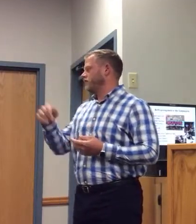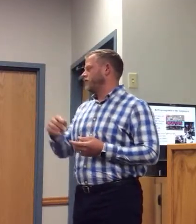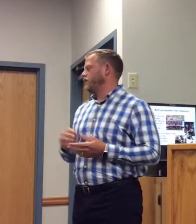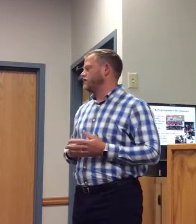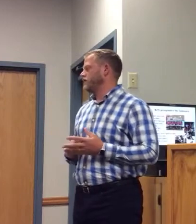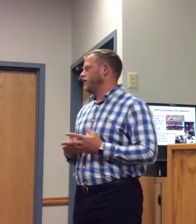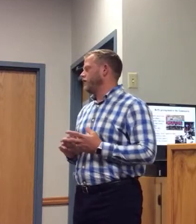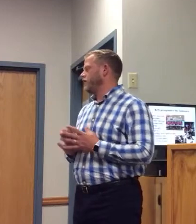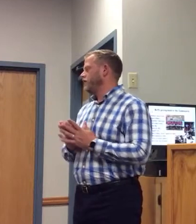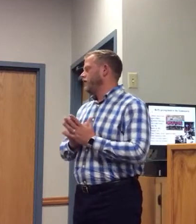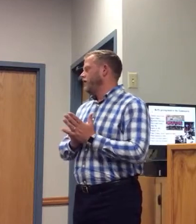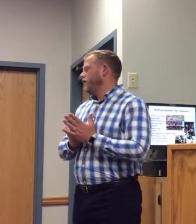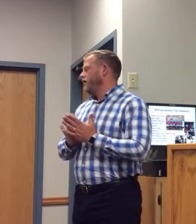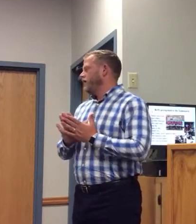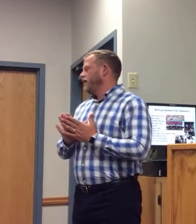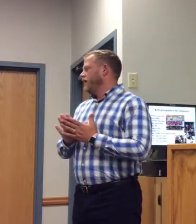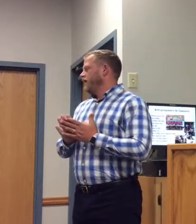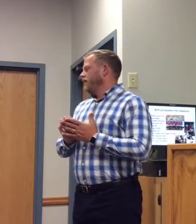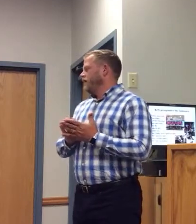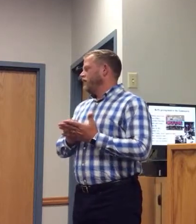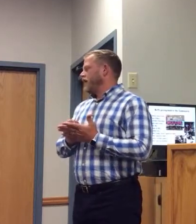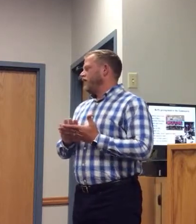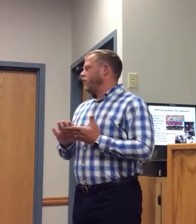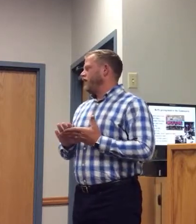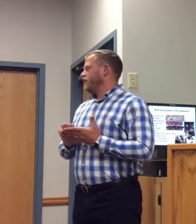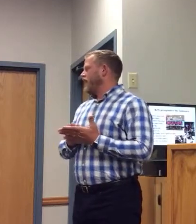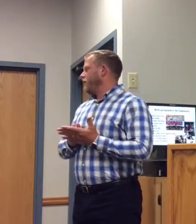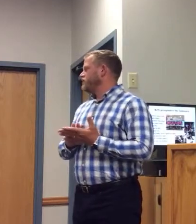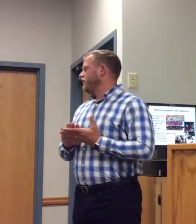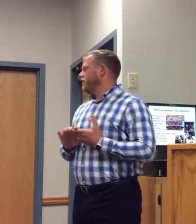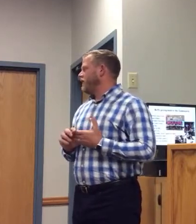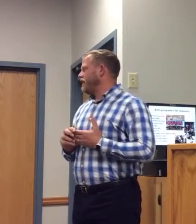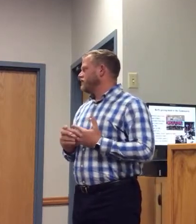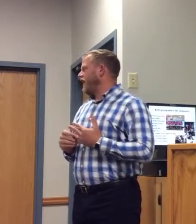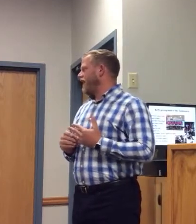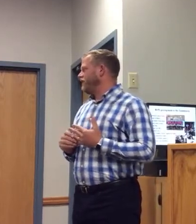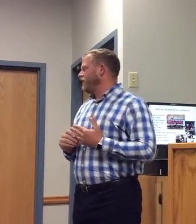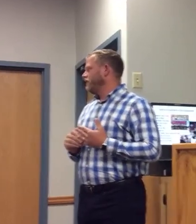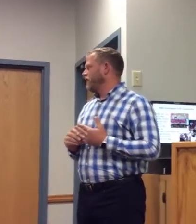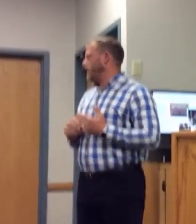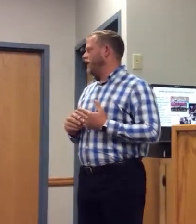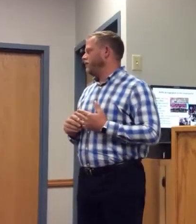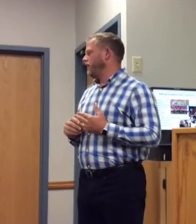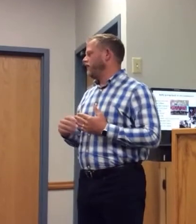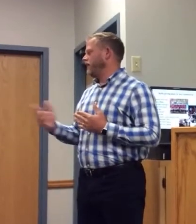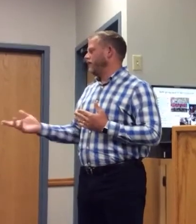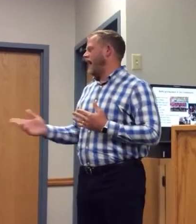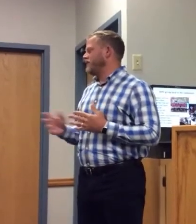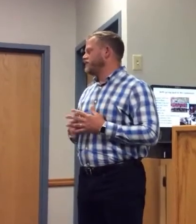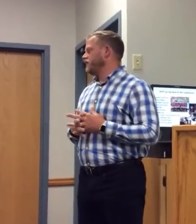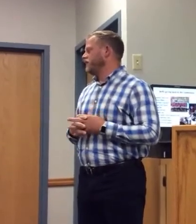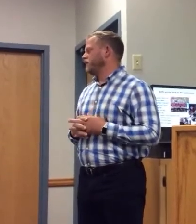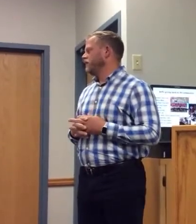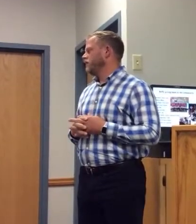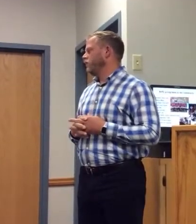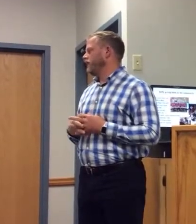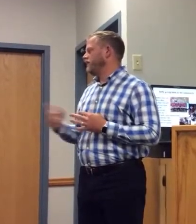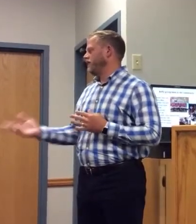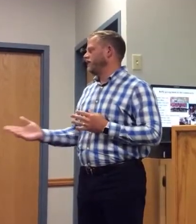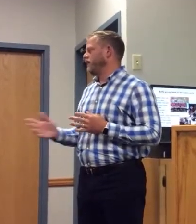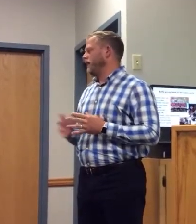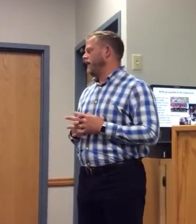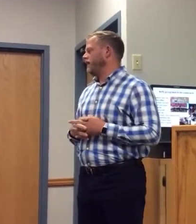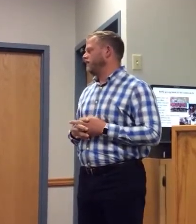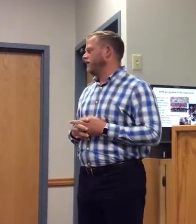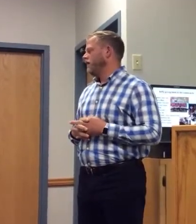did it was 2 years ago, and you kind of wonder how much of an impact you're having. And then last year we